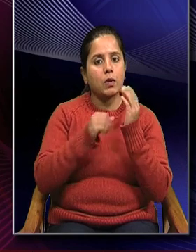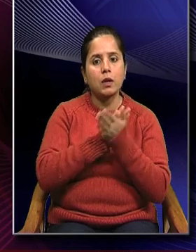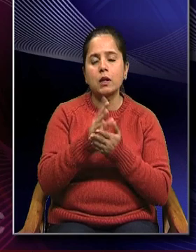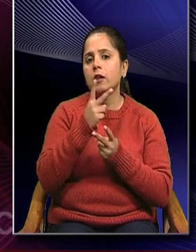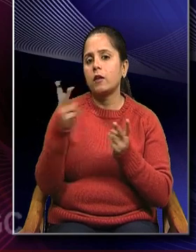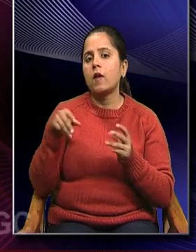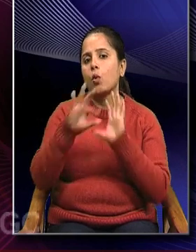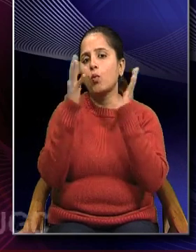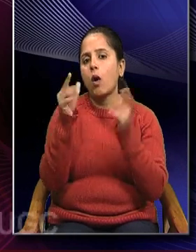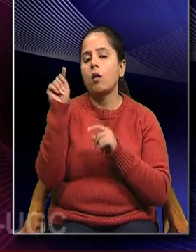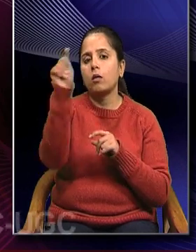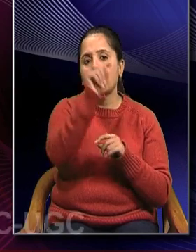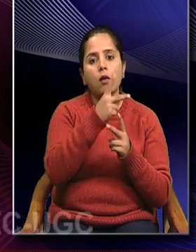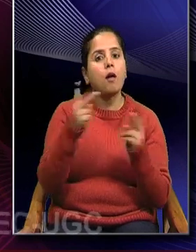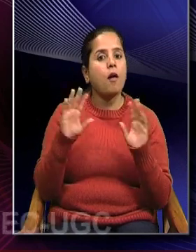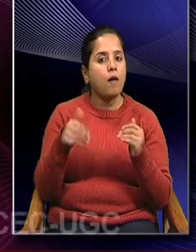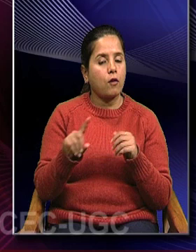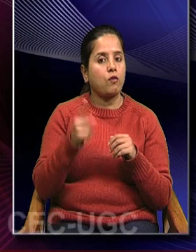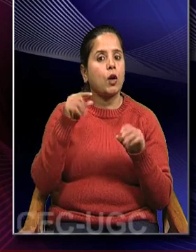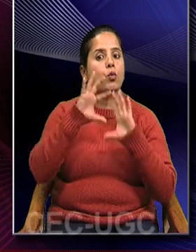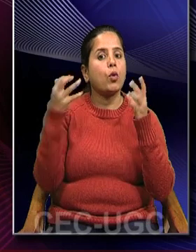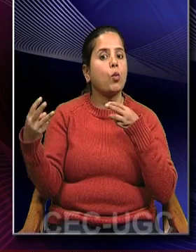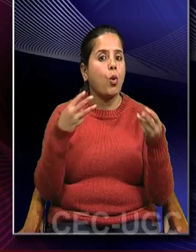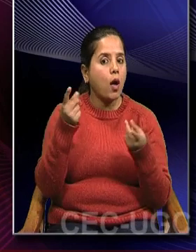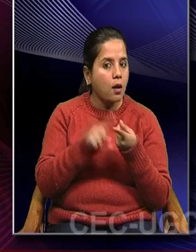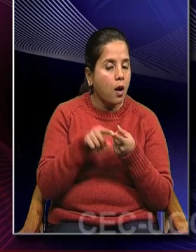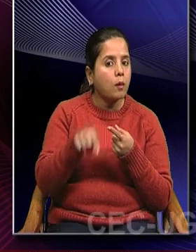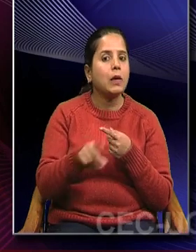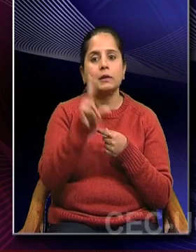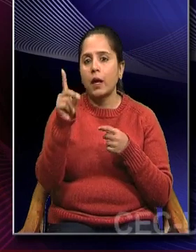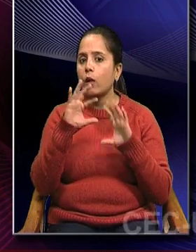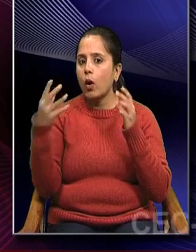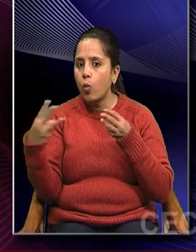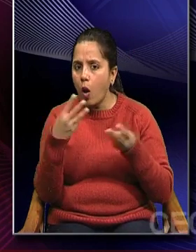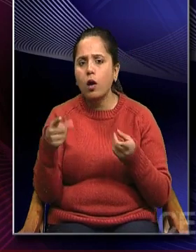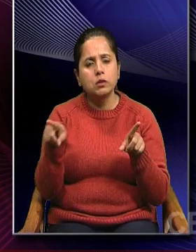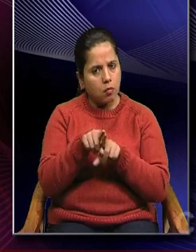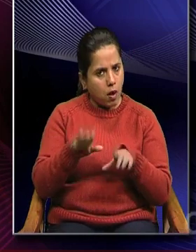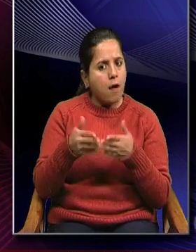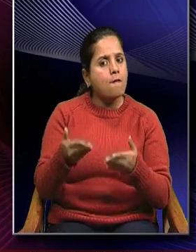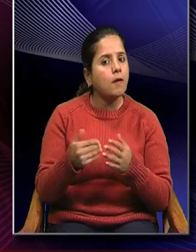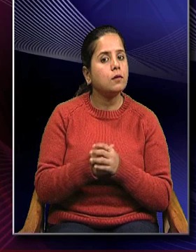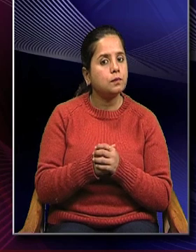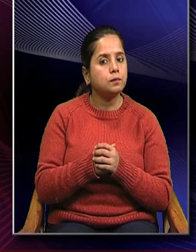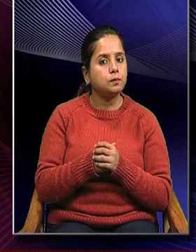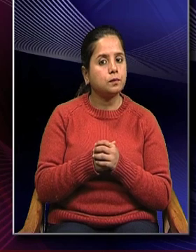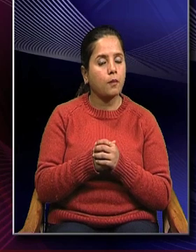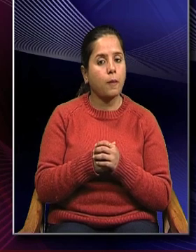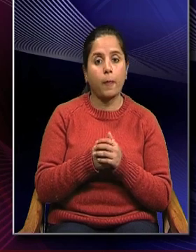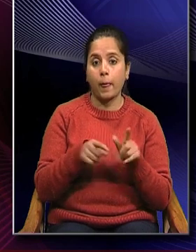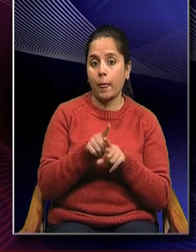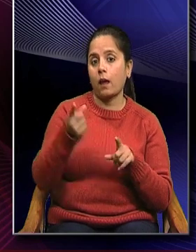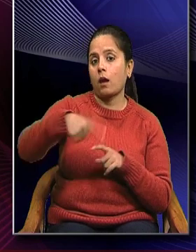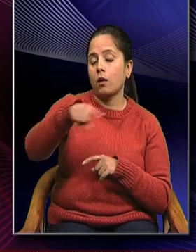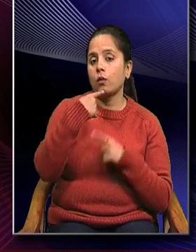parts of the world, especially the First World War and the Second World War as well. And when you